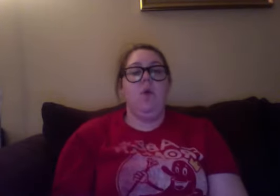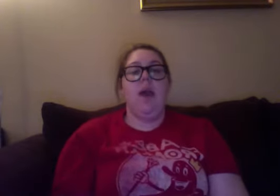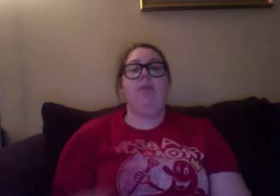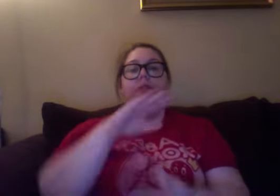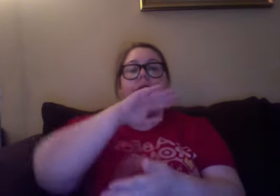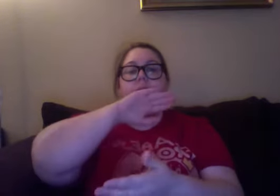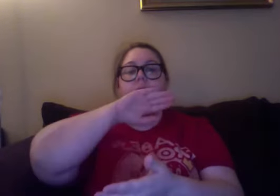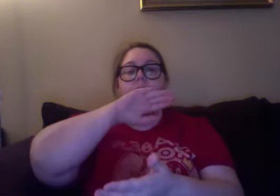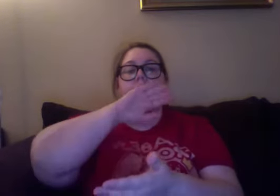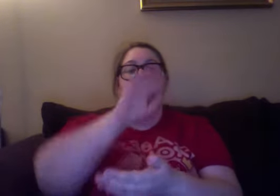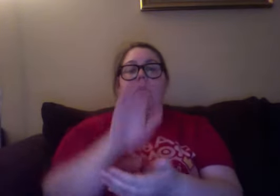wife,